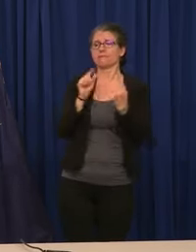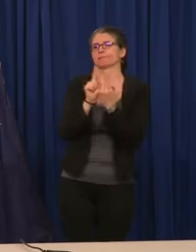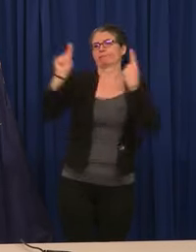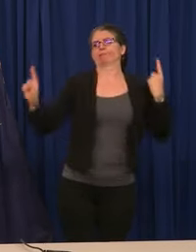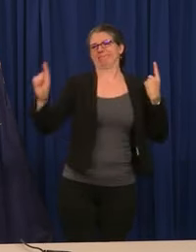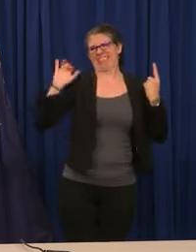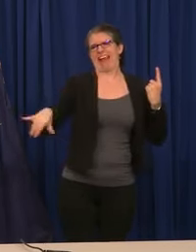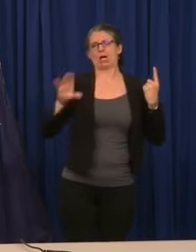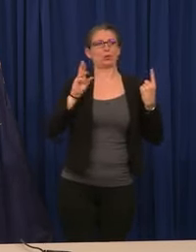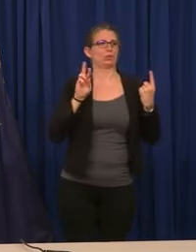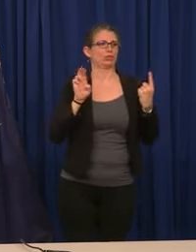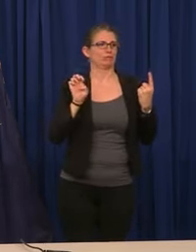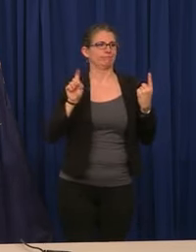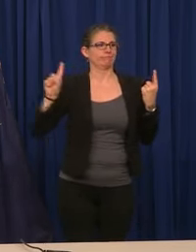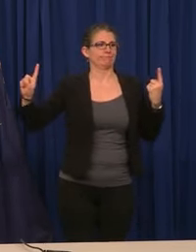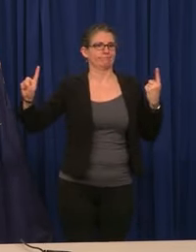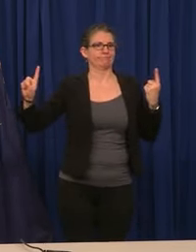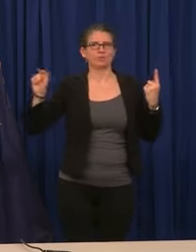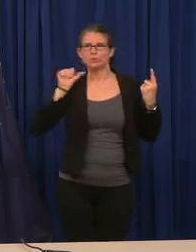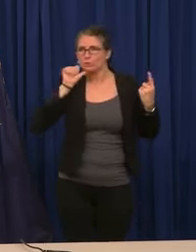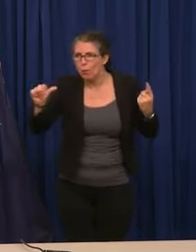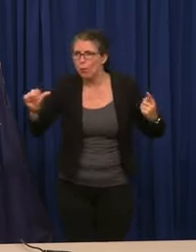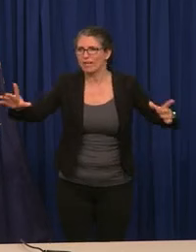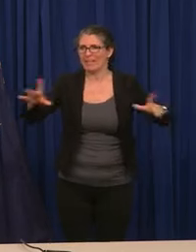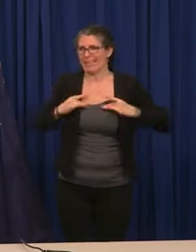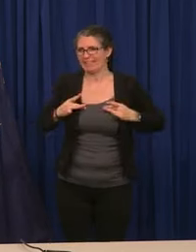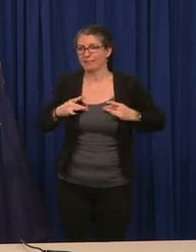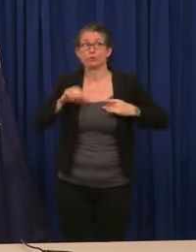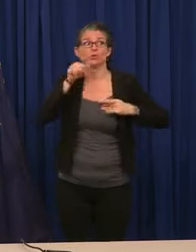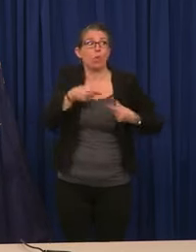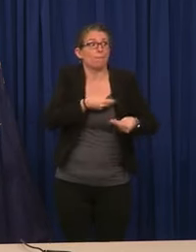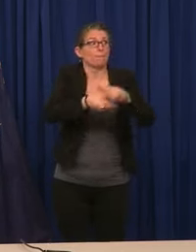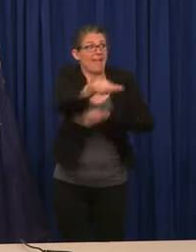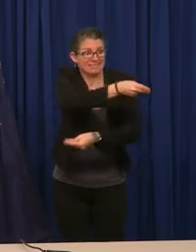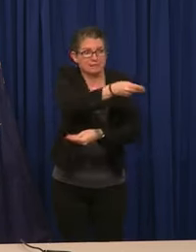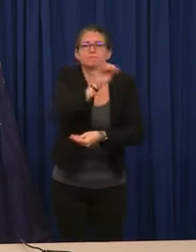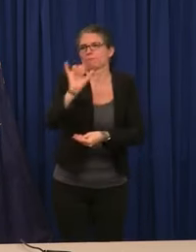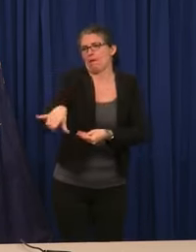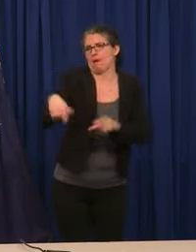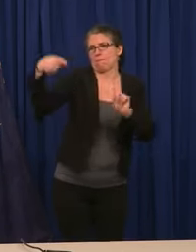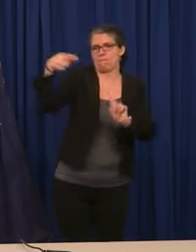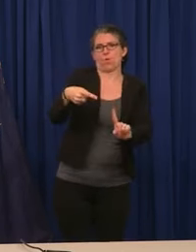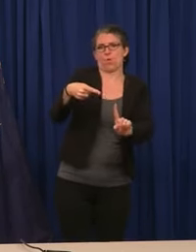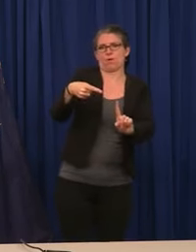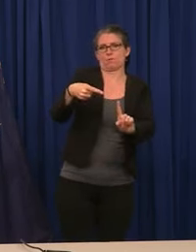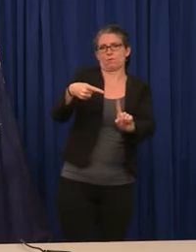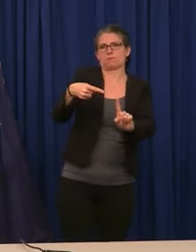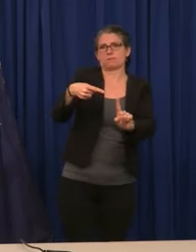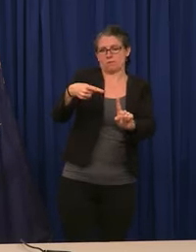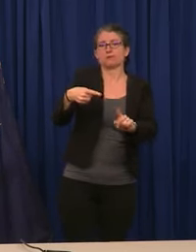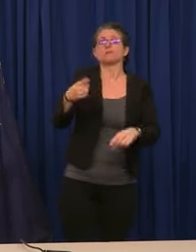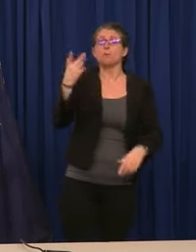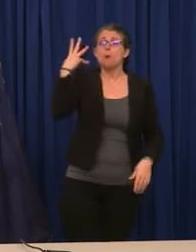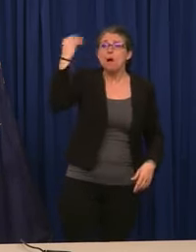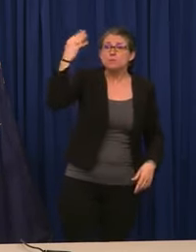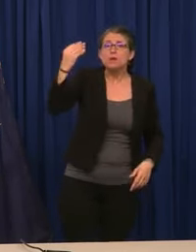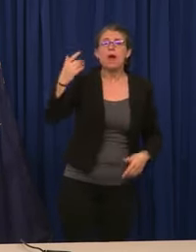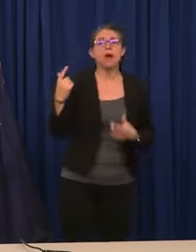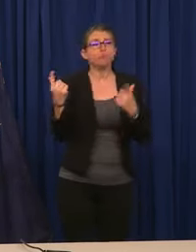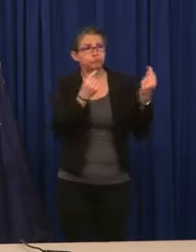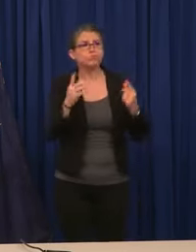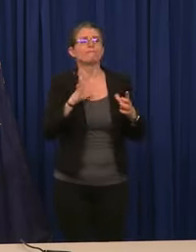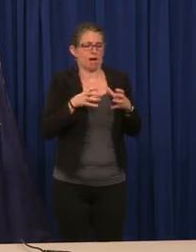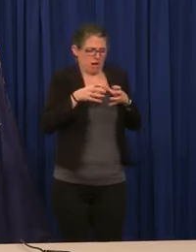B, when they do encounter other folks on the horizon, maintain as much physical distance as possible. Yep,